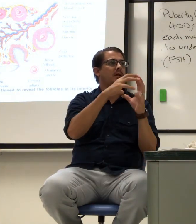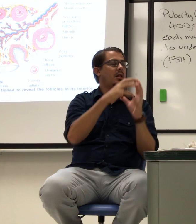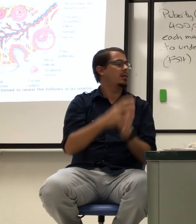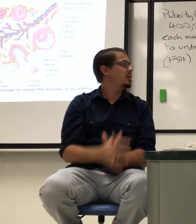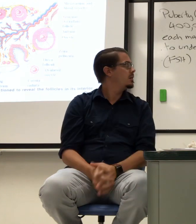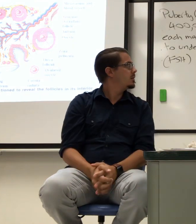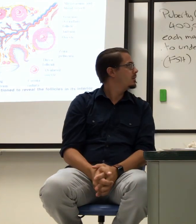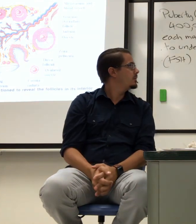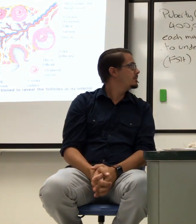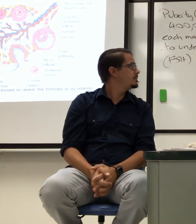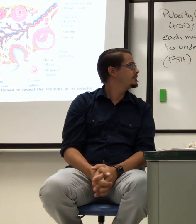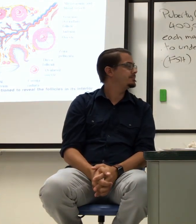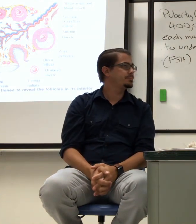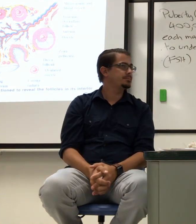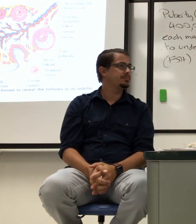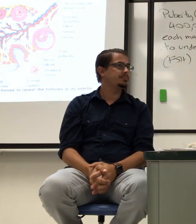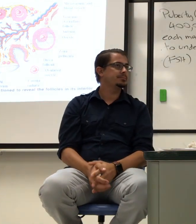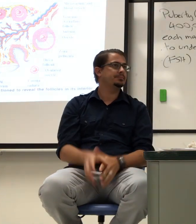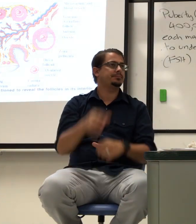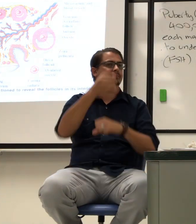as blue lines.